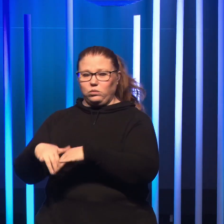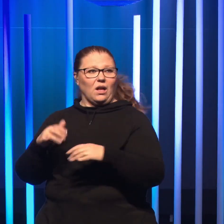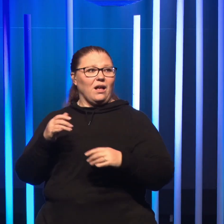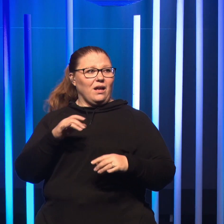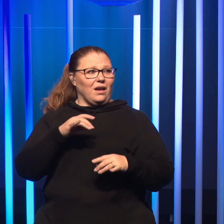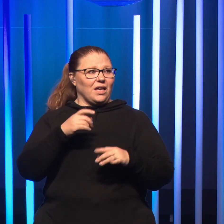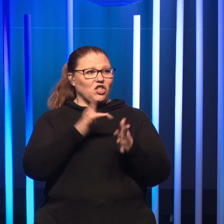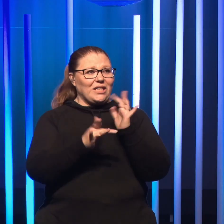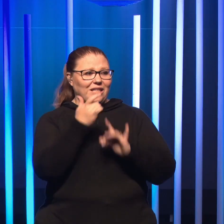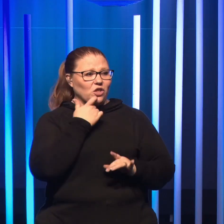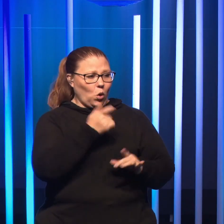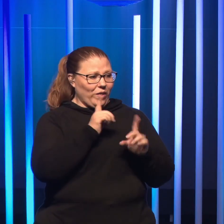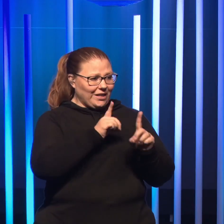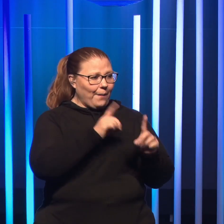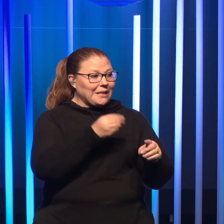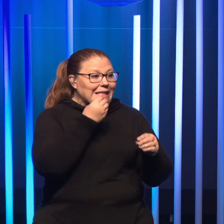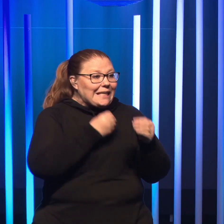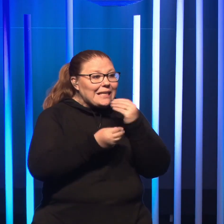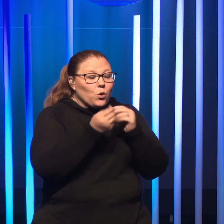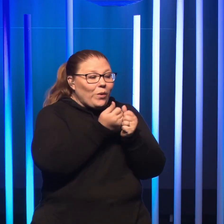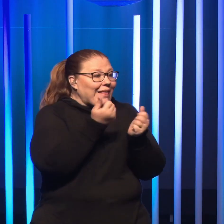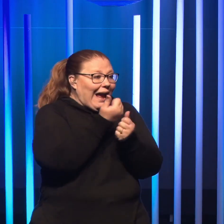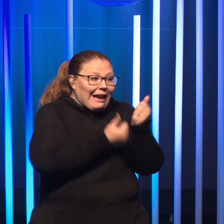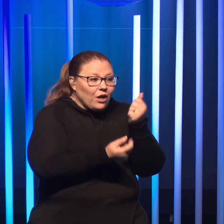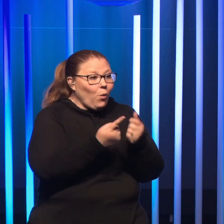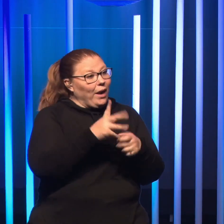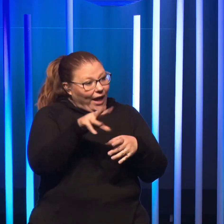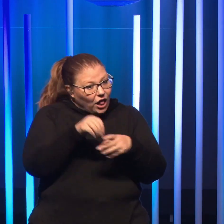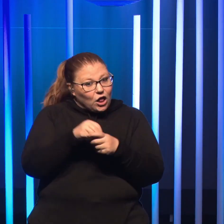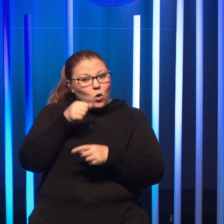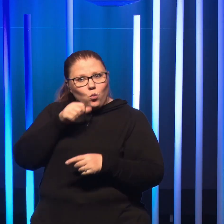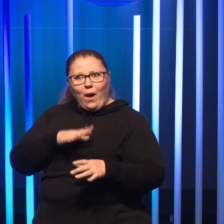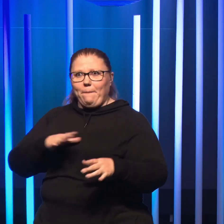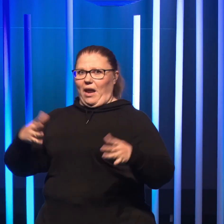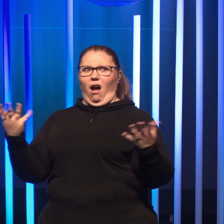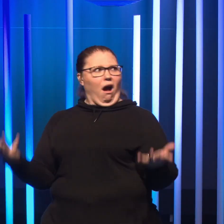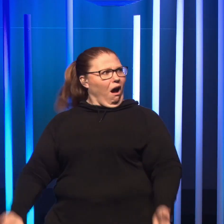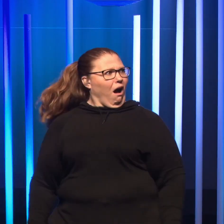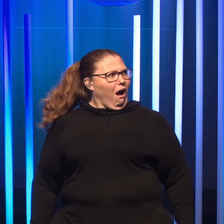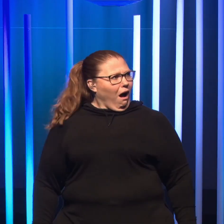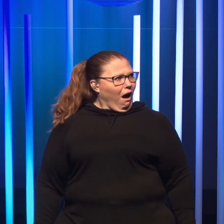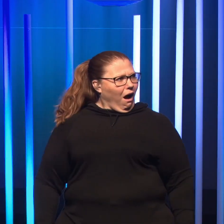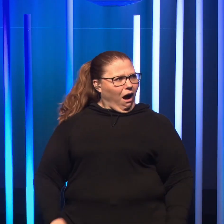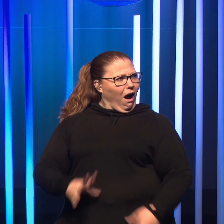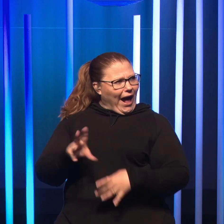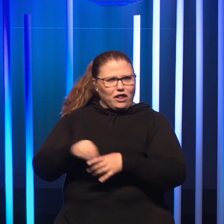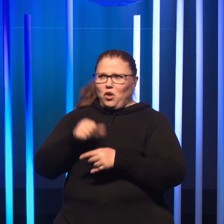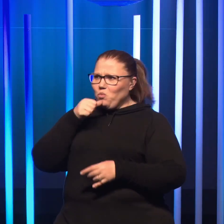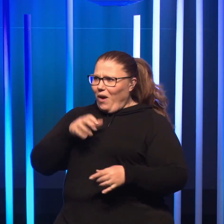told his disciples, eat with anyone, include and associate with women. The nerve.